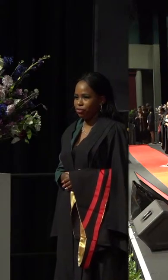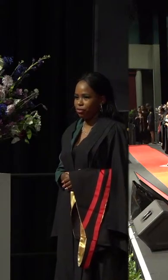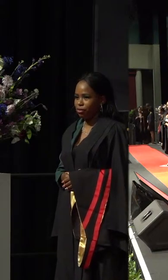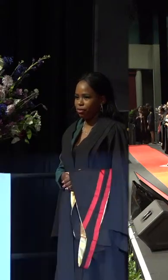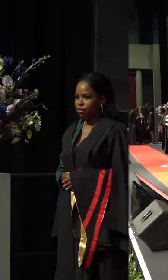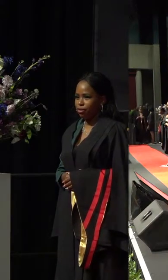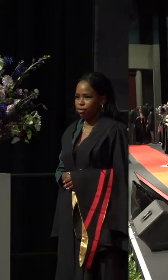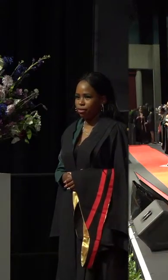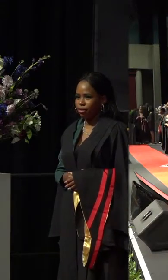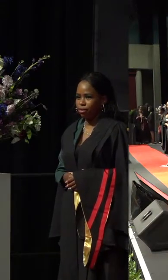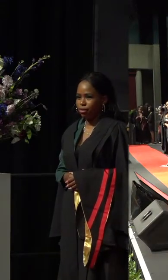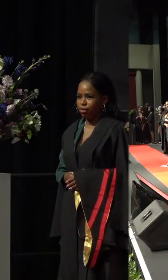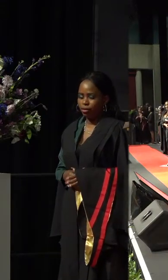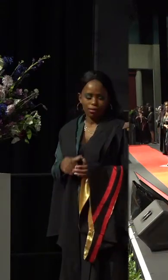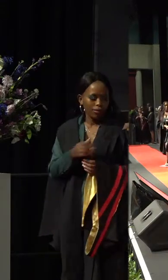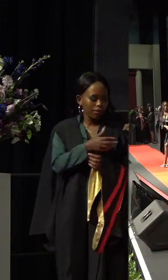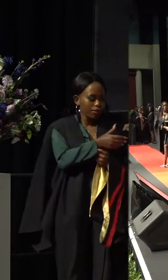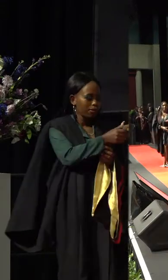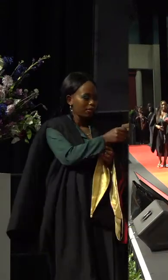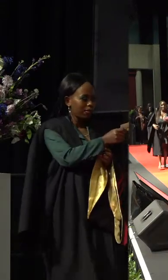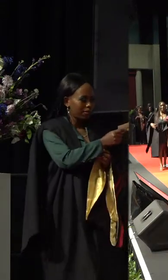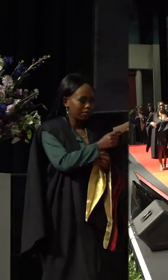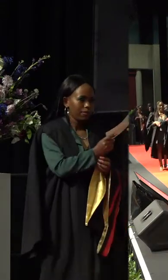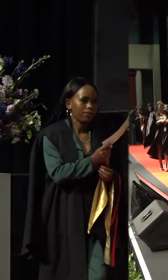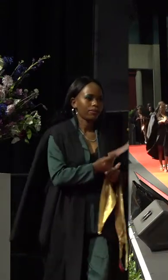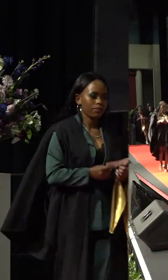Tabile Makanya.